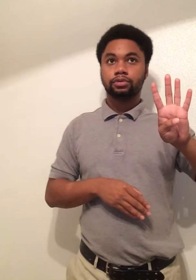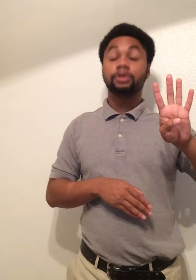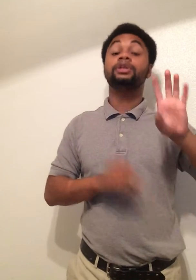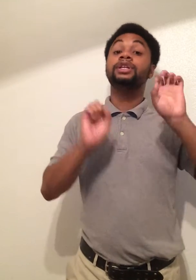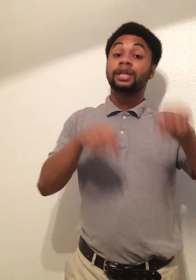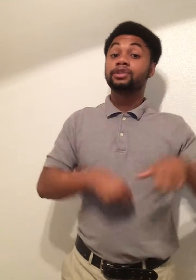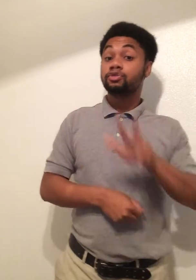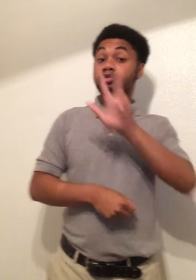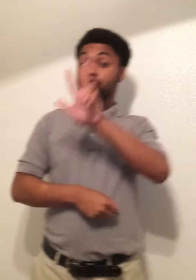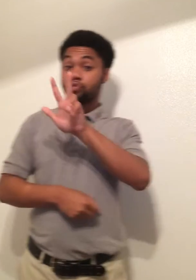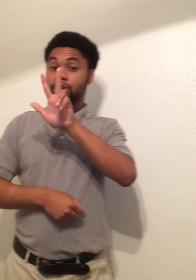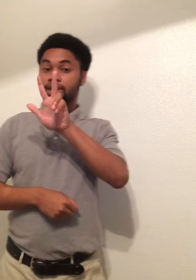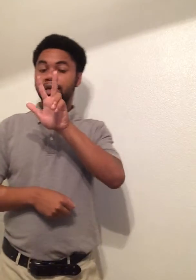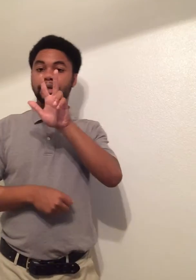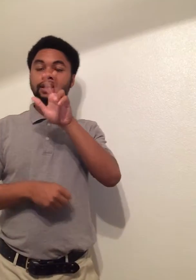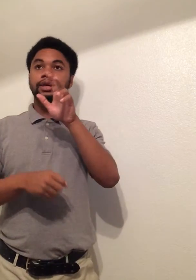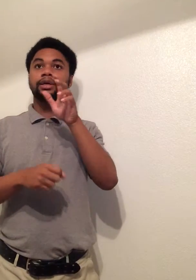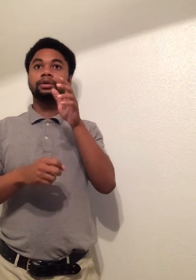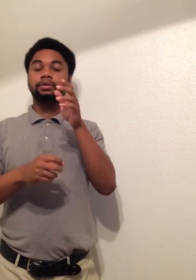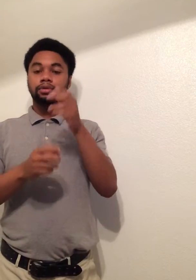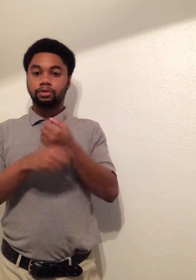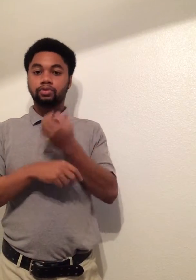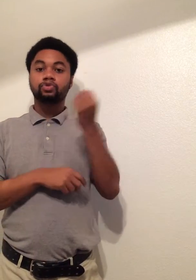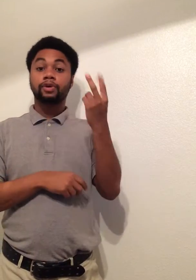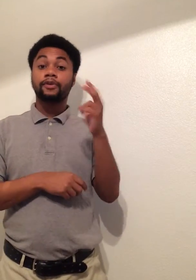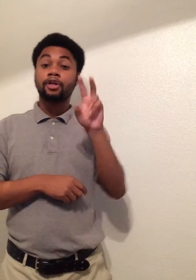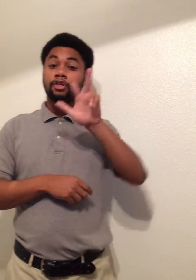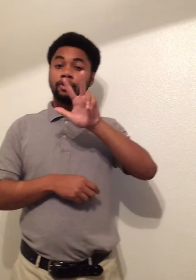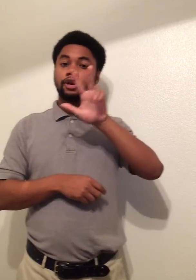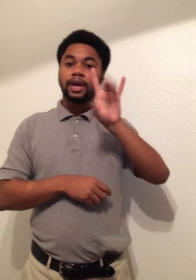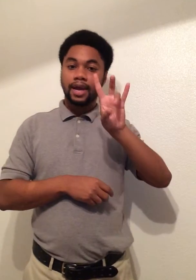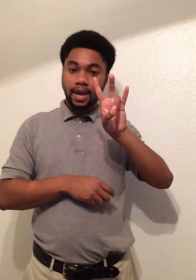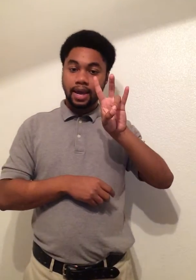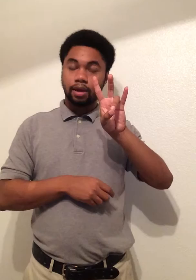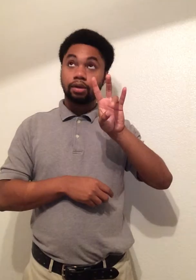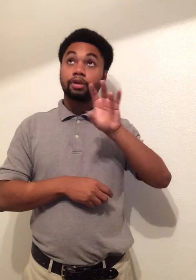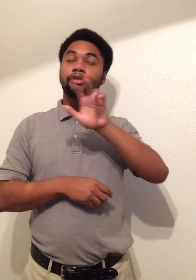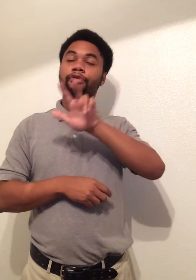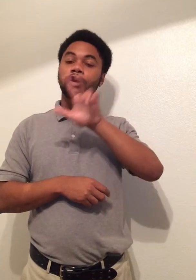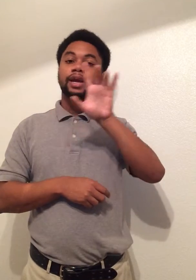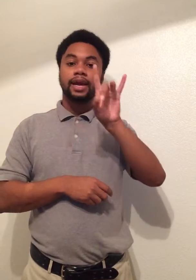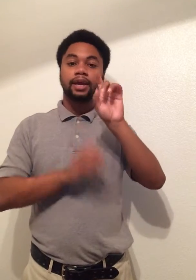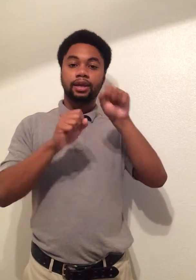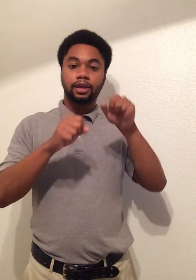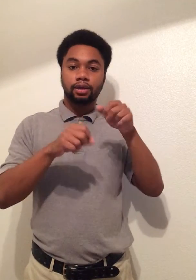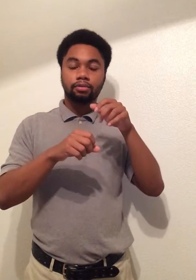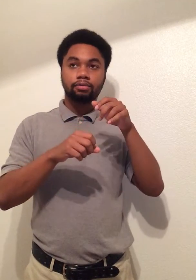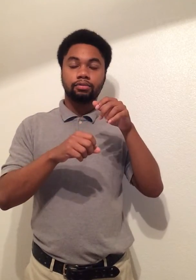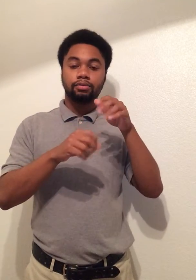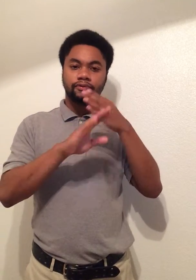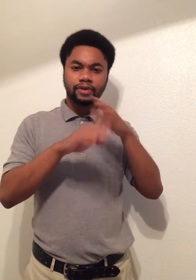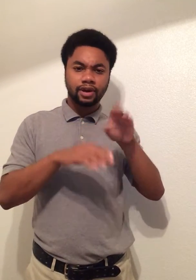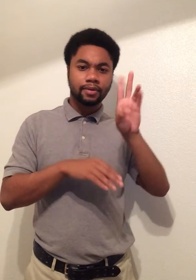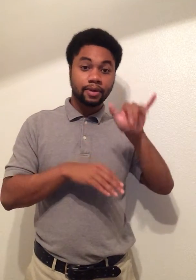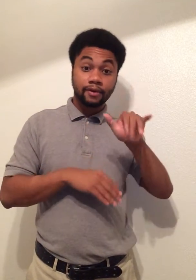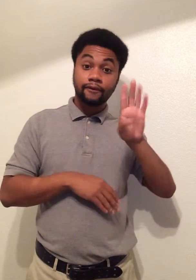Is 38 divisible by 4? How many times? 9. Which is 36. So that